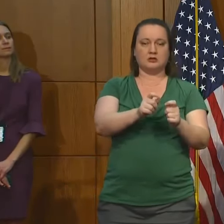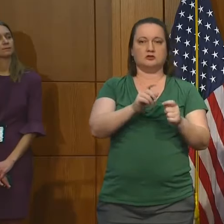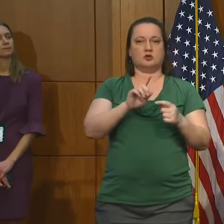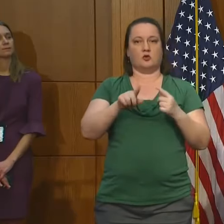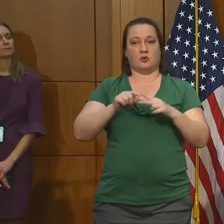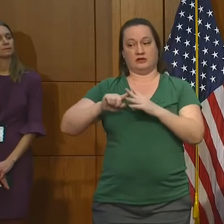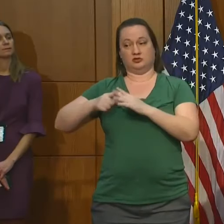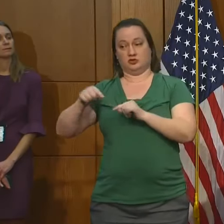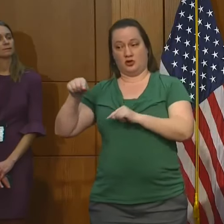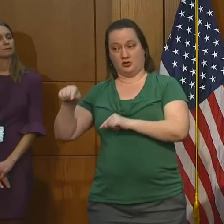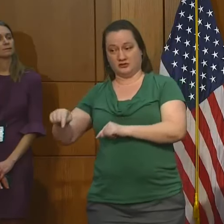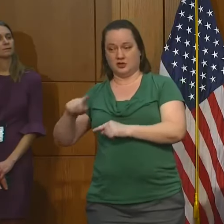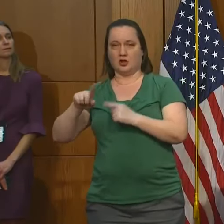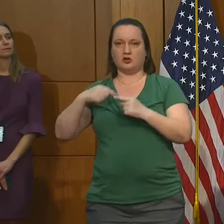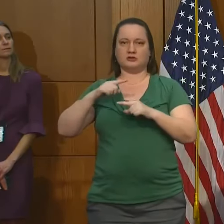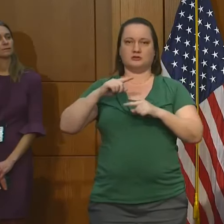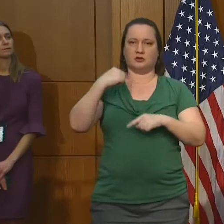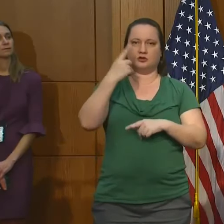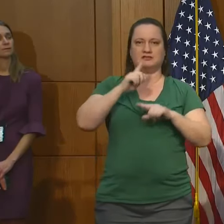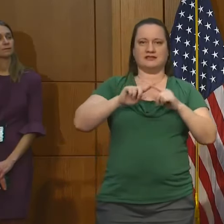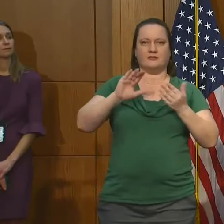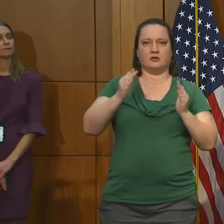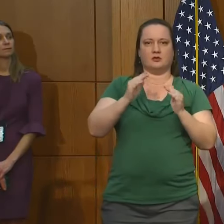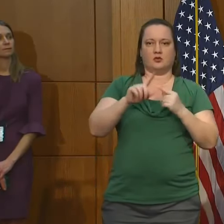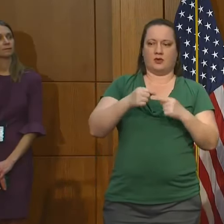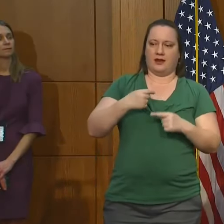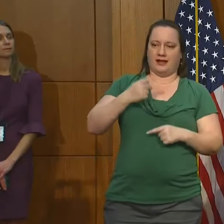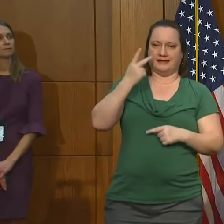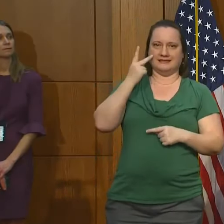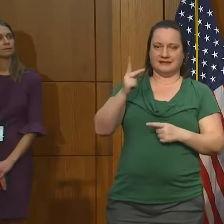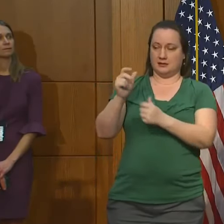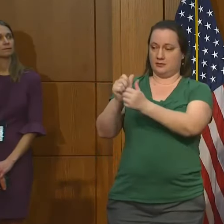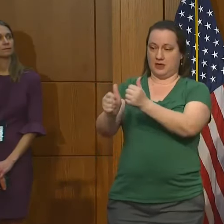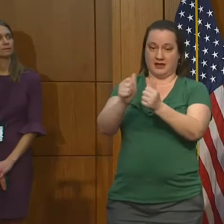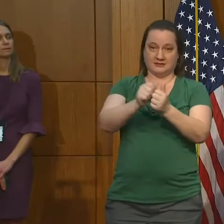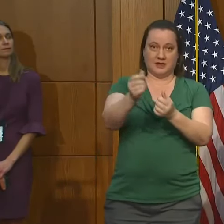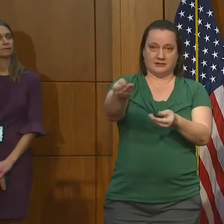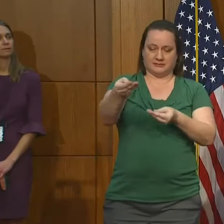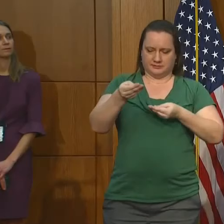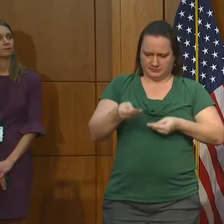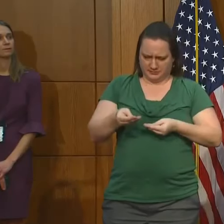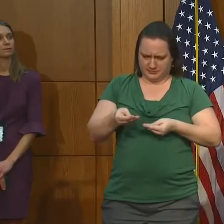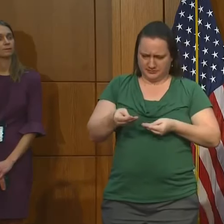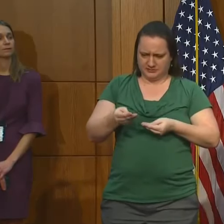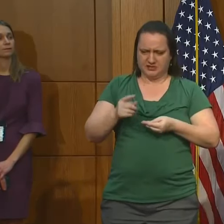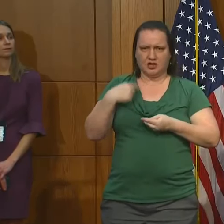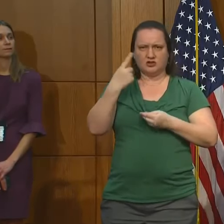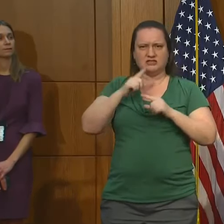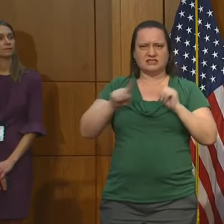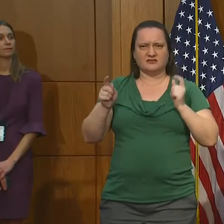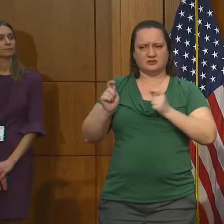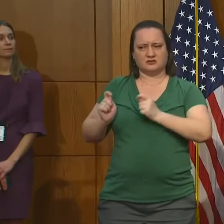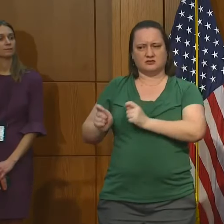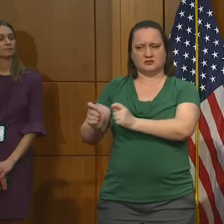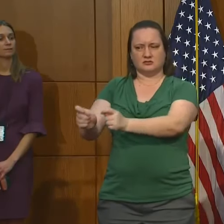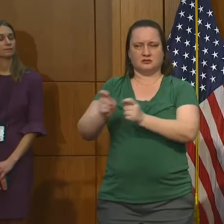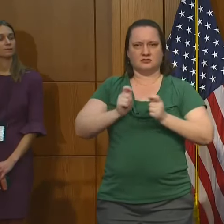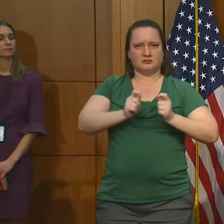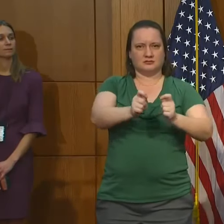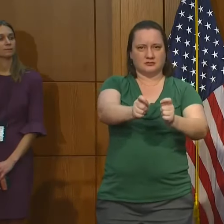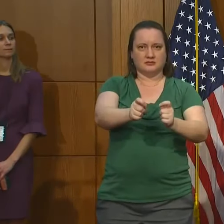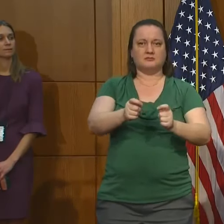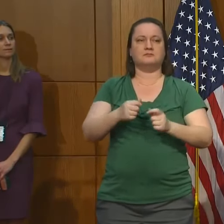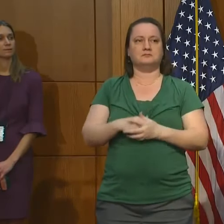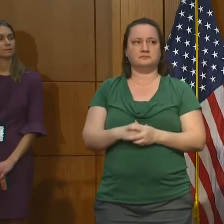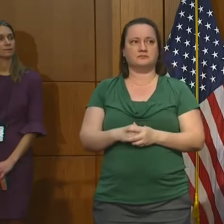difficult for me to say that, oh, yeah, that's something that I would definitely sign if it gets to my desk. But I will say that I